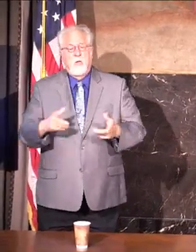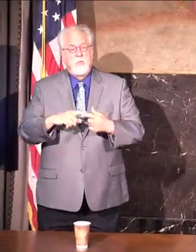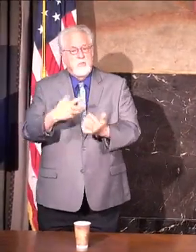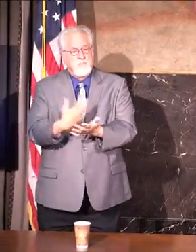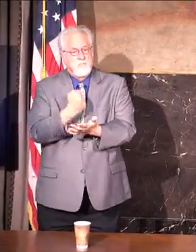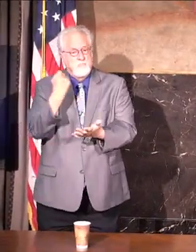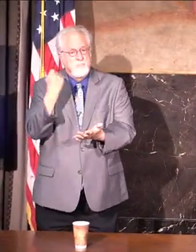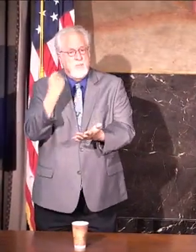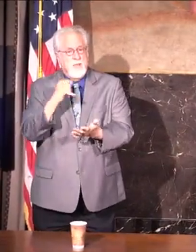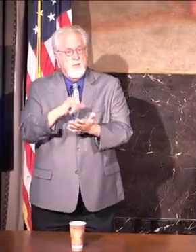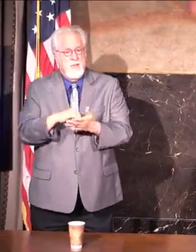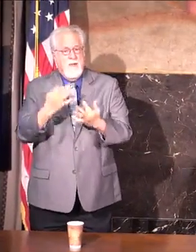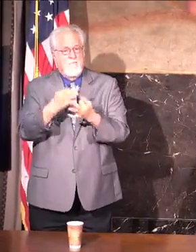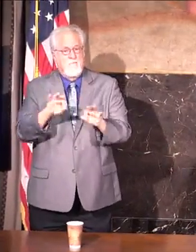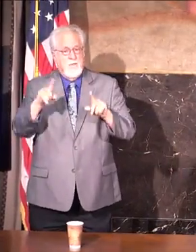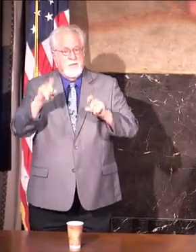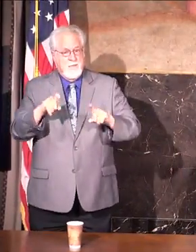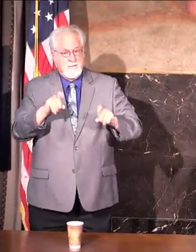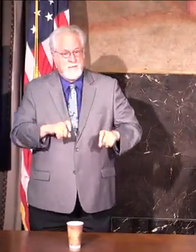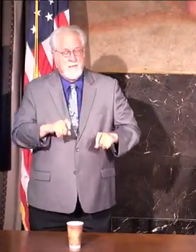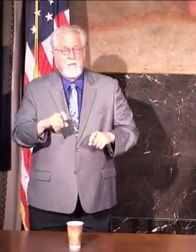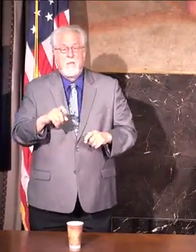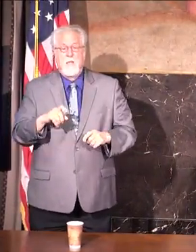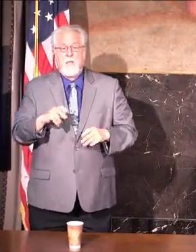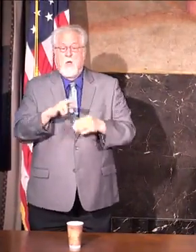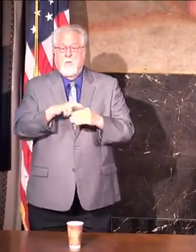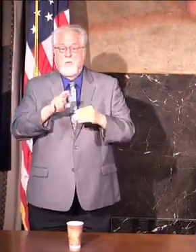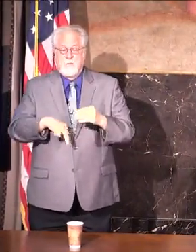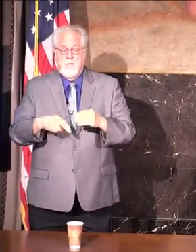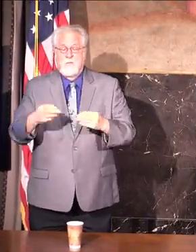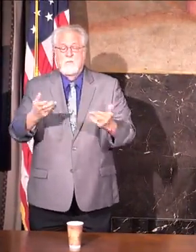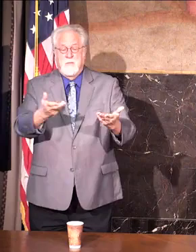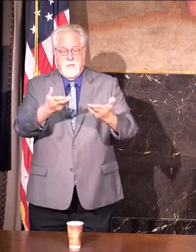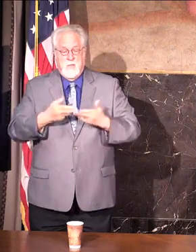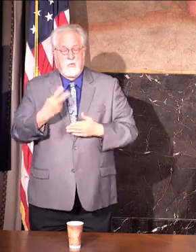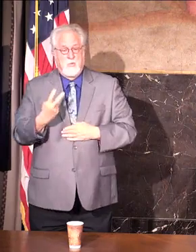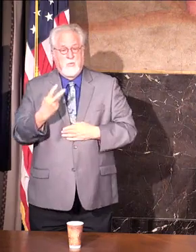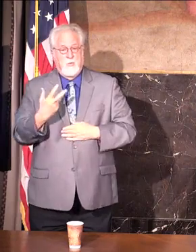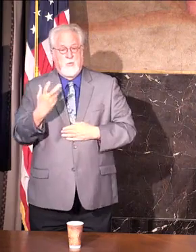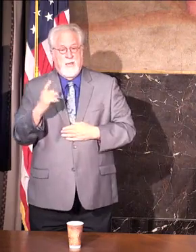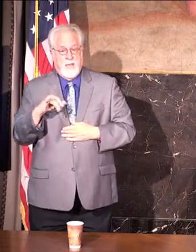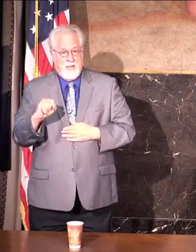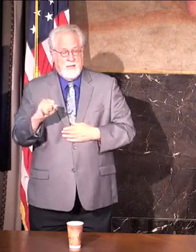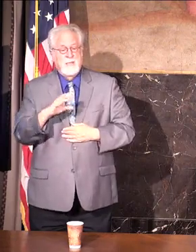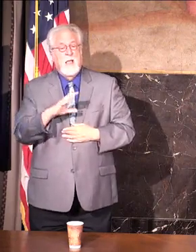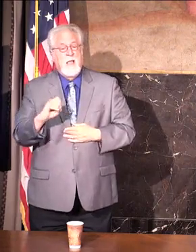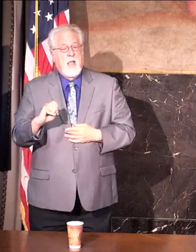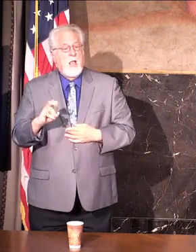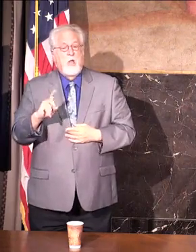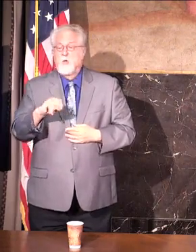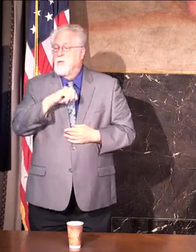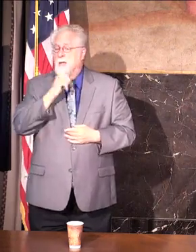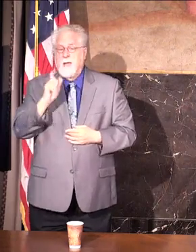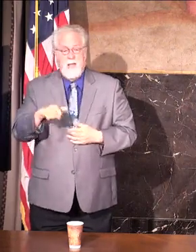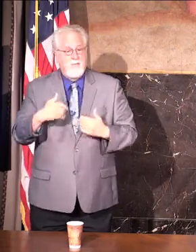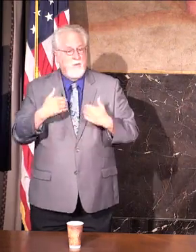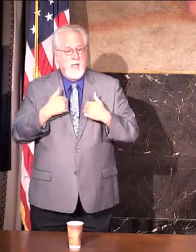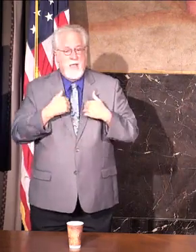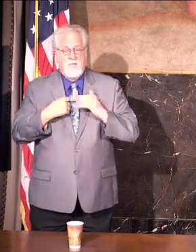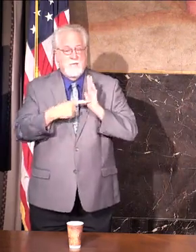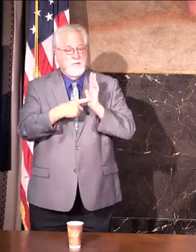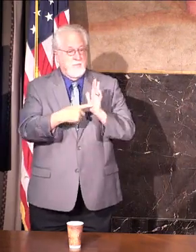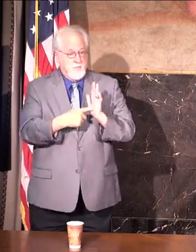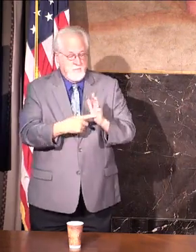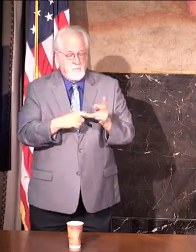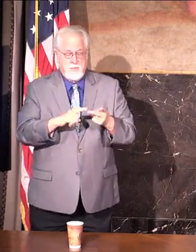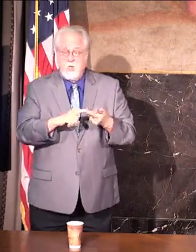advantage of this free testing. Results come in within 2 to 3 days, and you do not have to have a symptom.